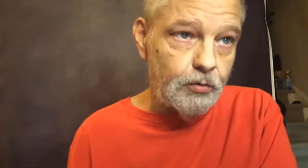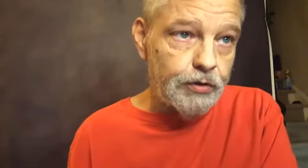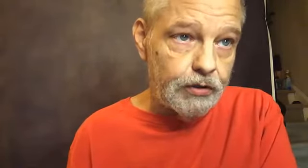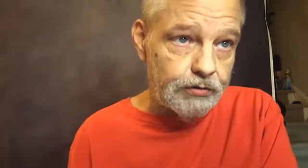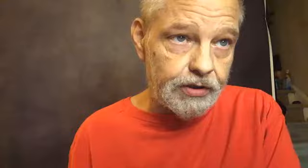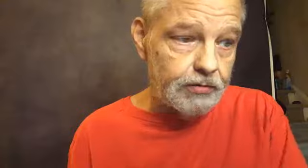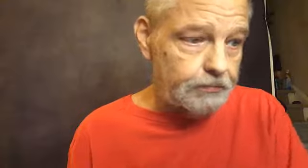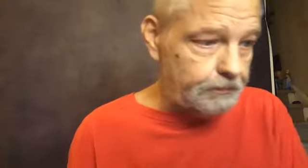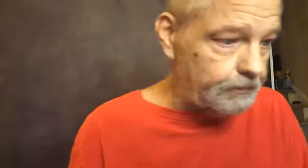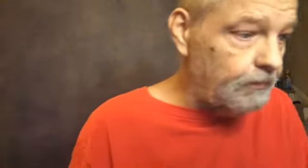were using,